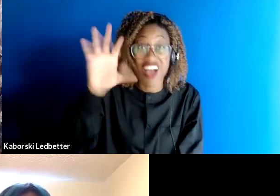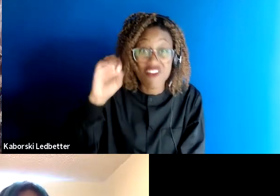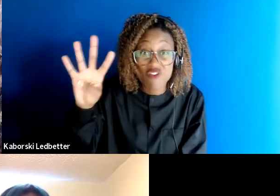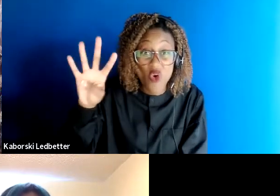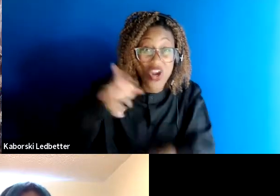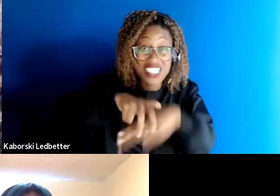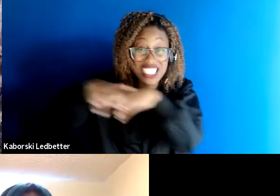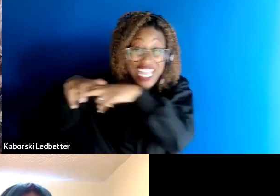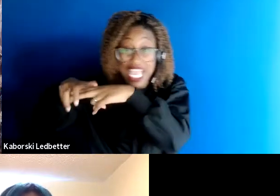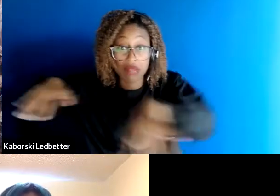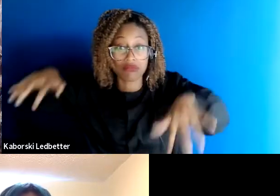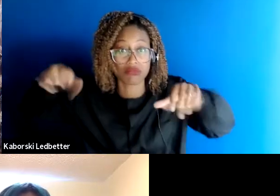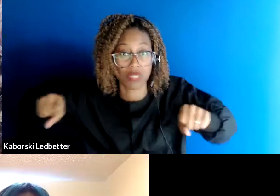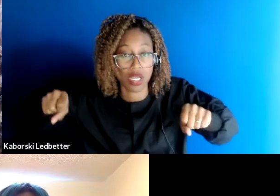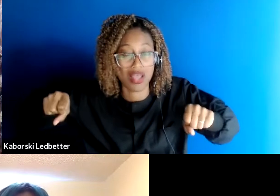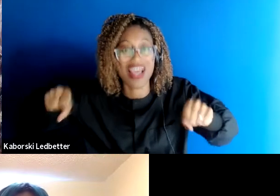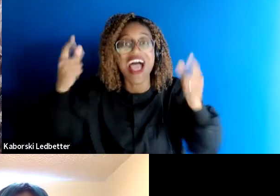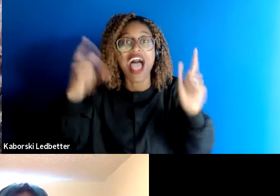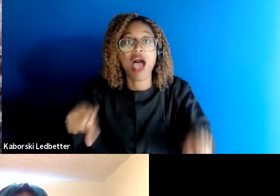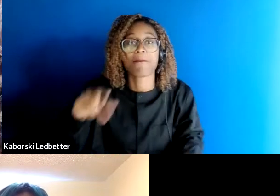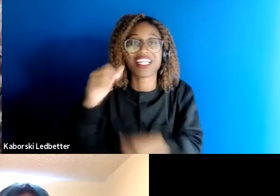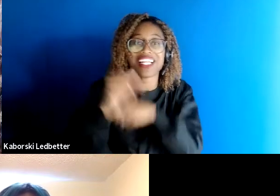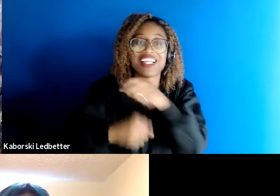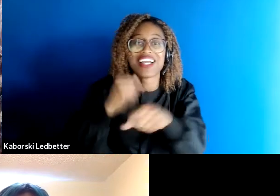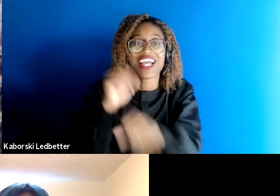was the precursor to the ADA happening in 1977.